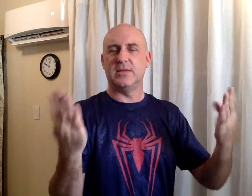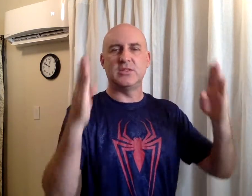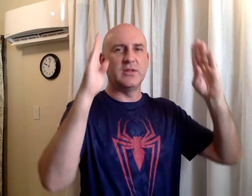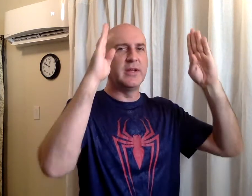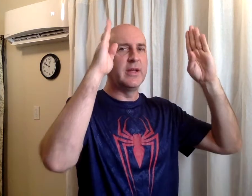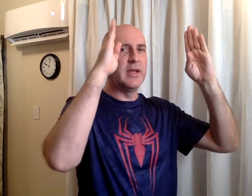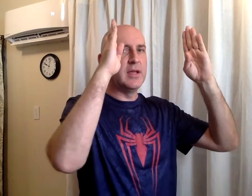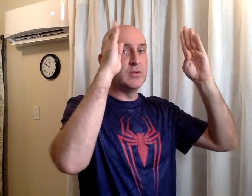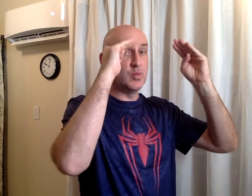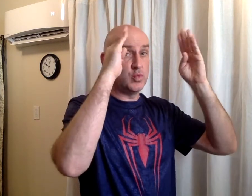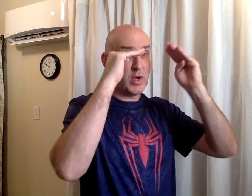sure.